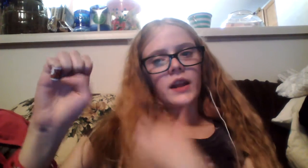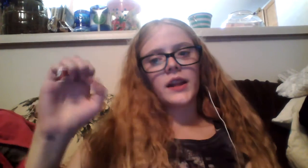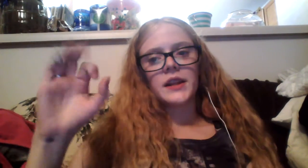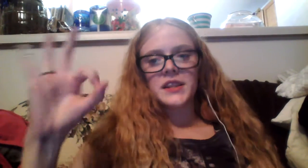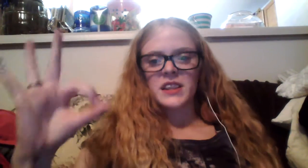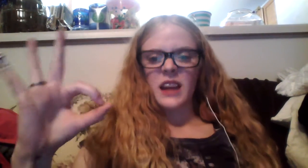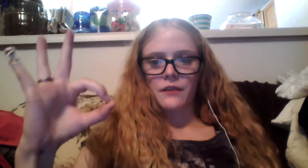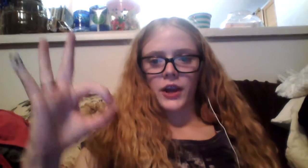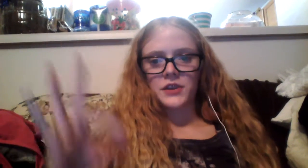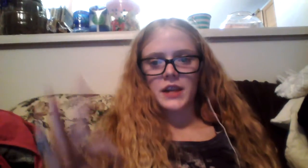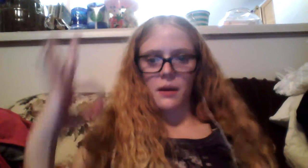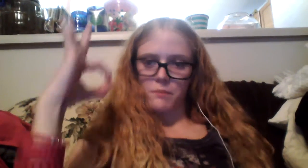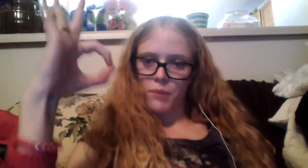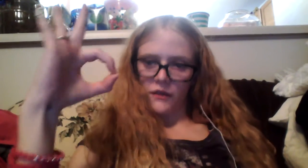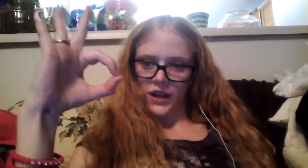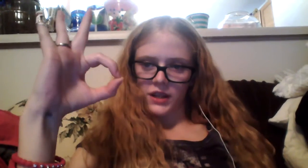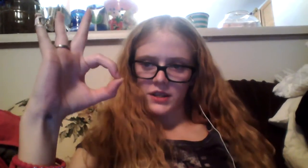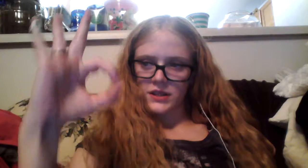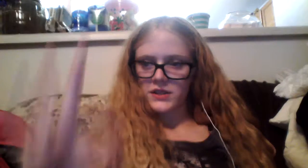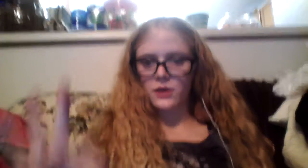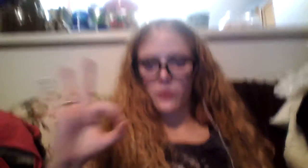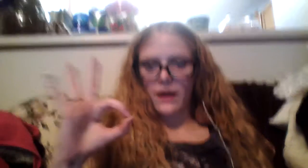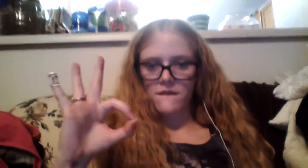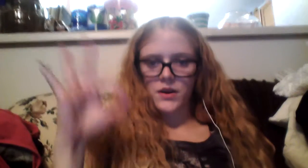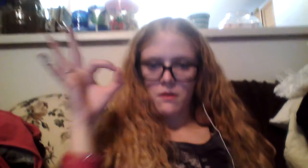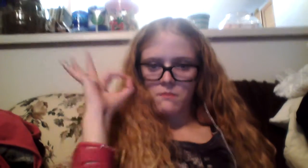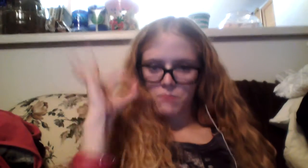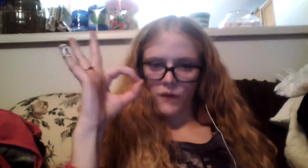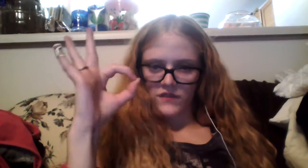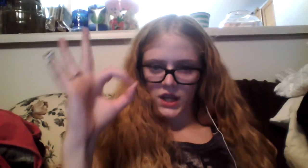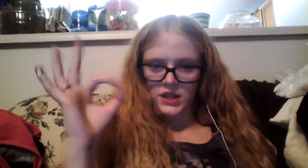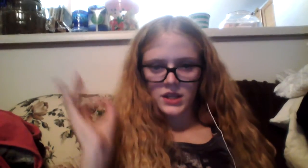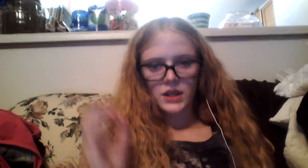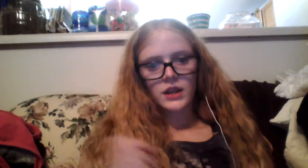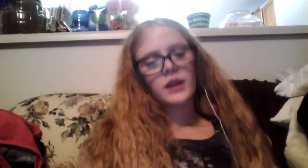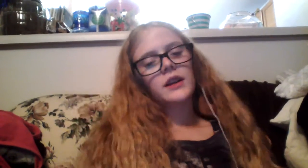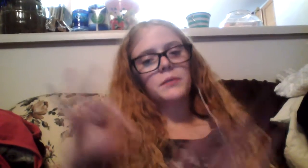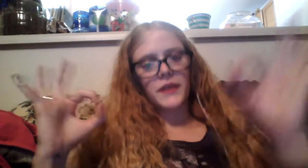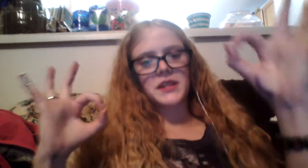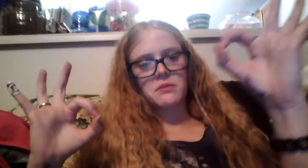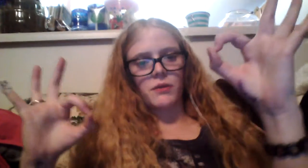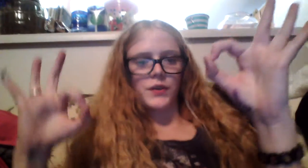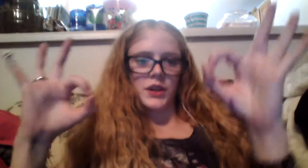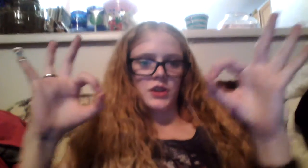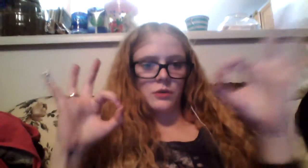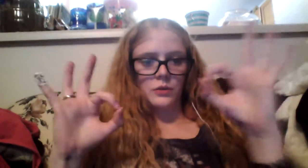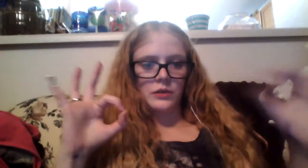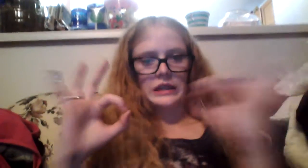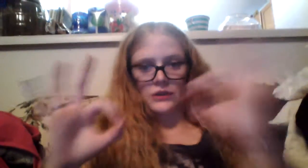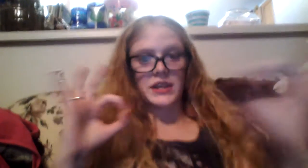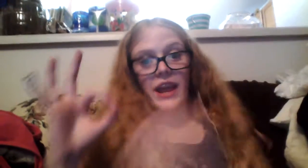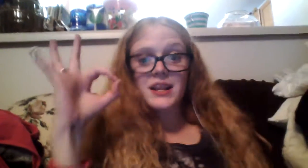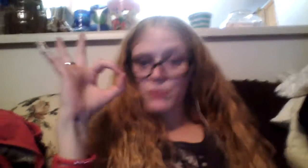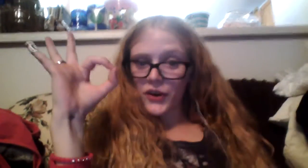And then this is F, like you're saying perfect. So F, perfect. But this is perfect, so don't say it's